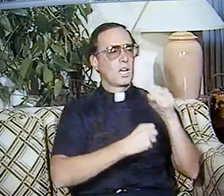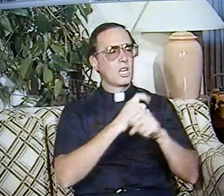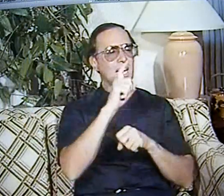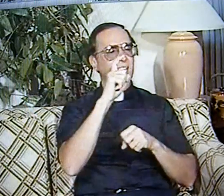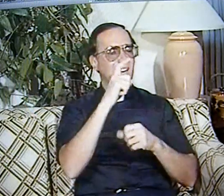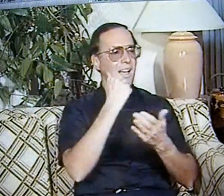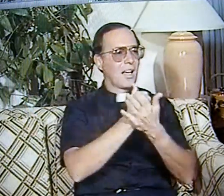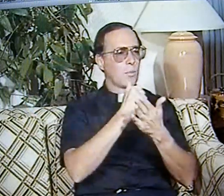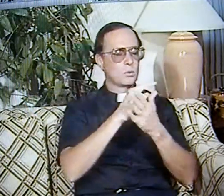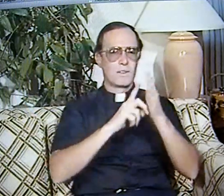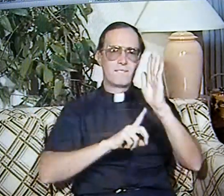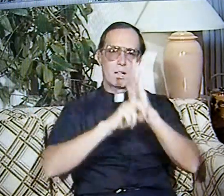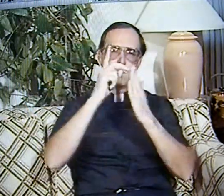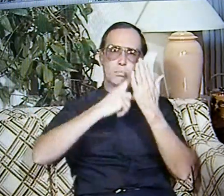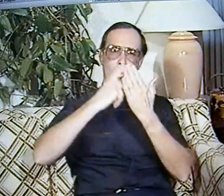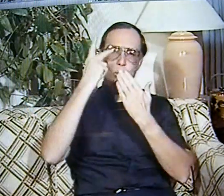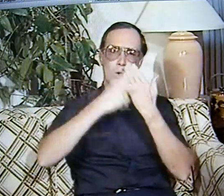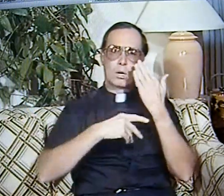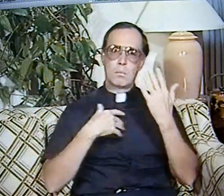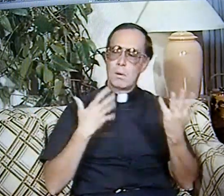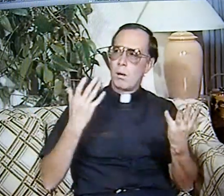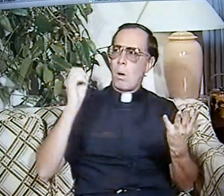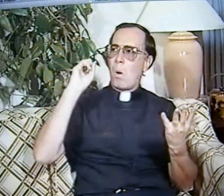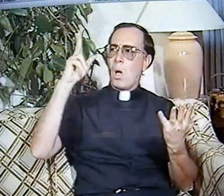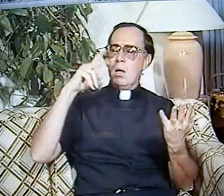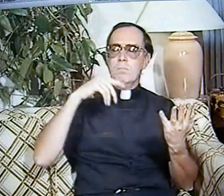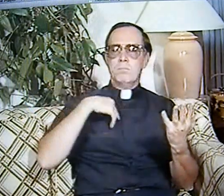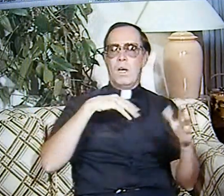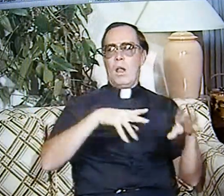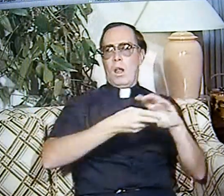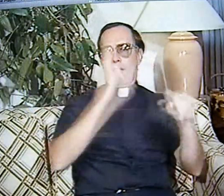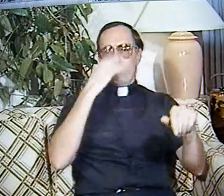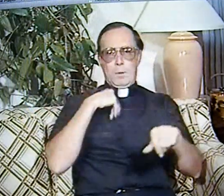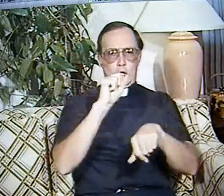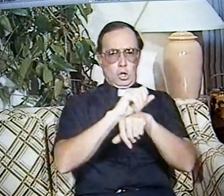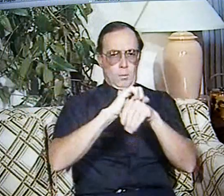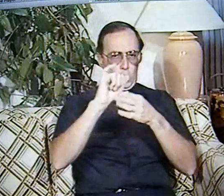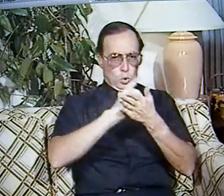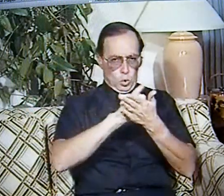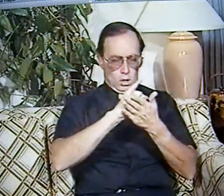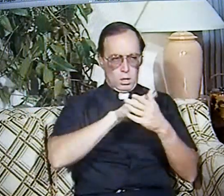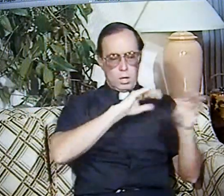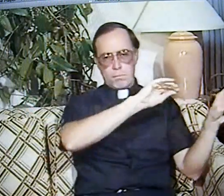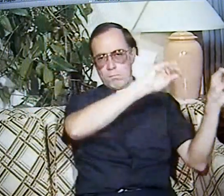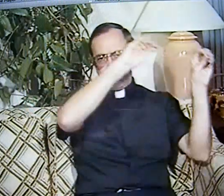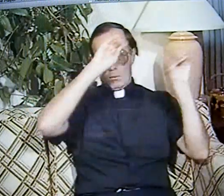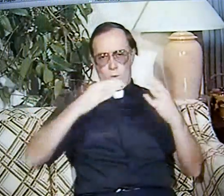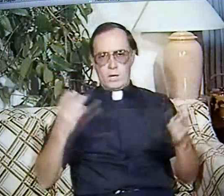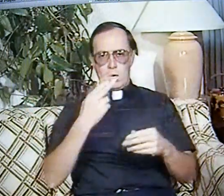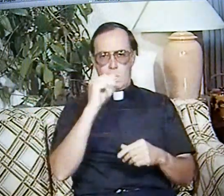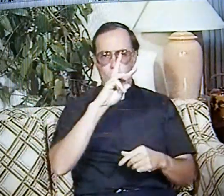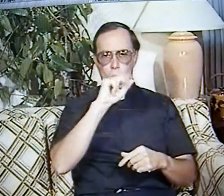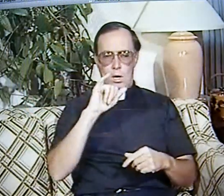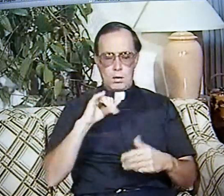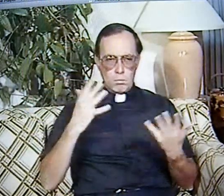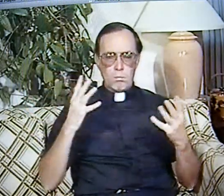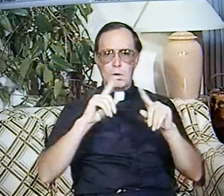Someone told me that they needed a priest here for about 3 or 4 years. So I said, all right. I moved from New York to